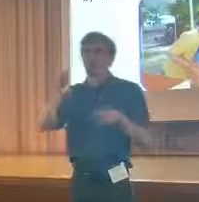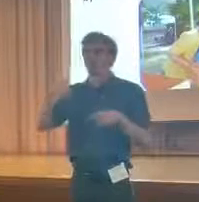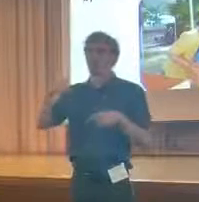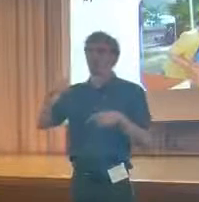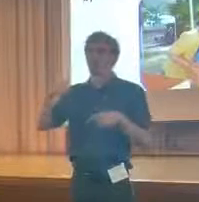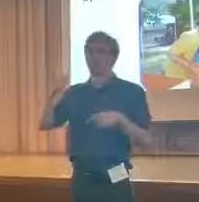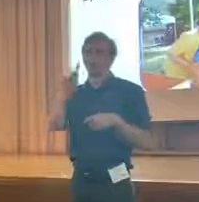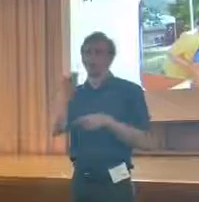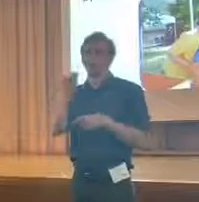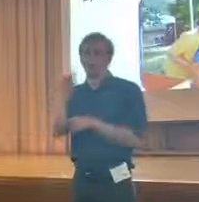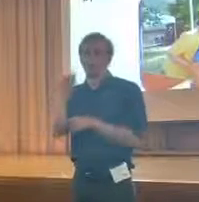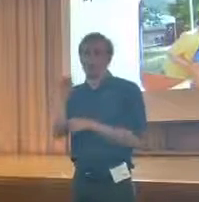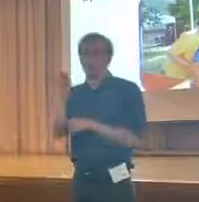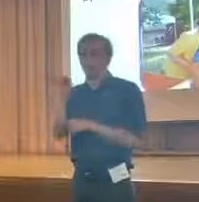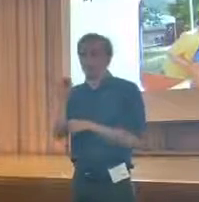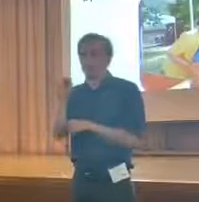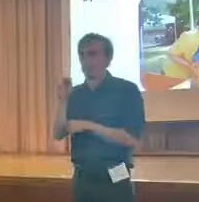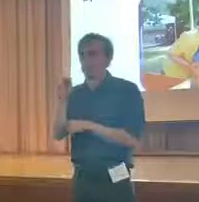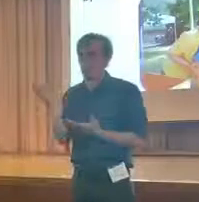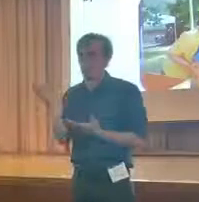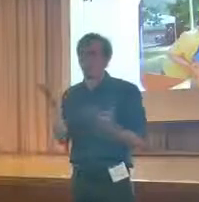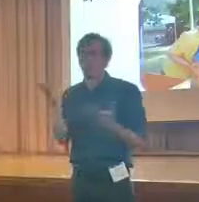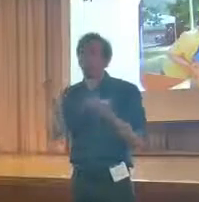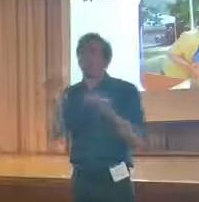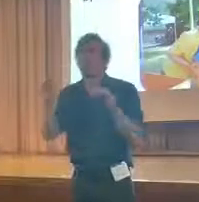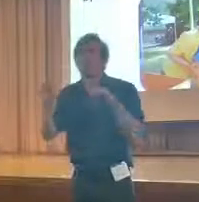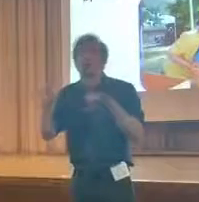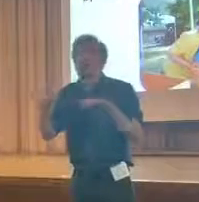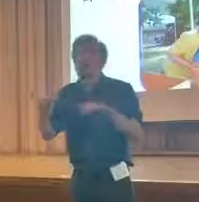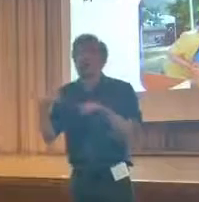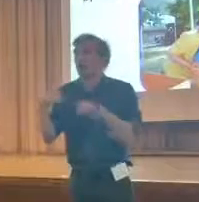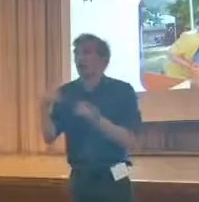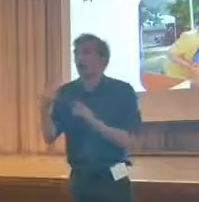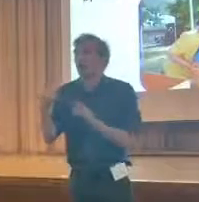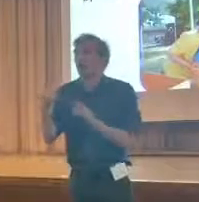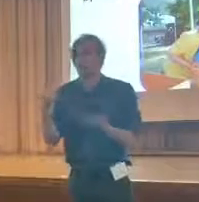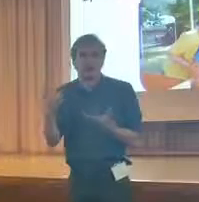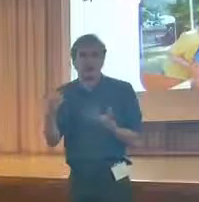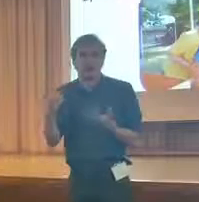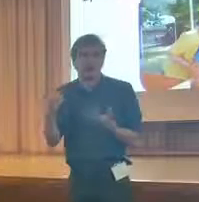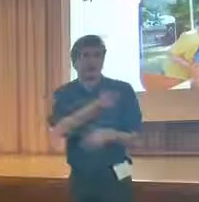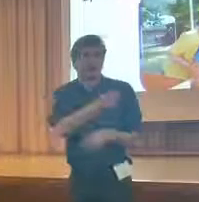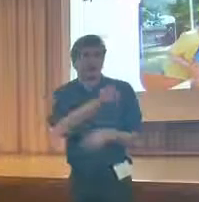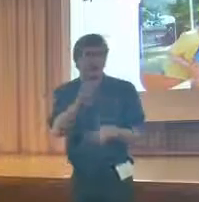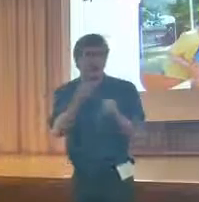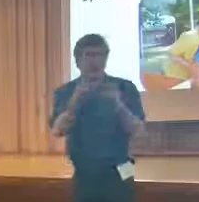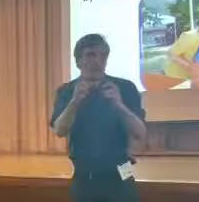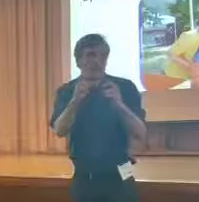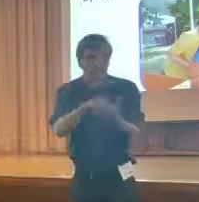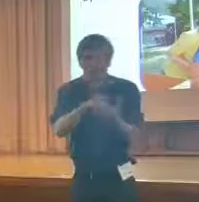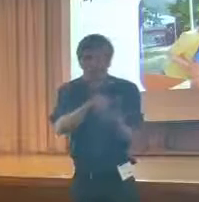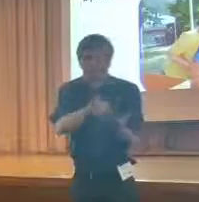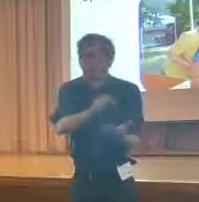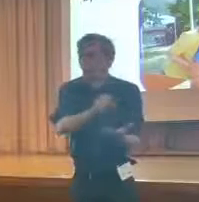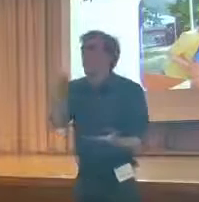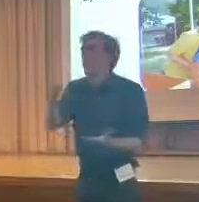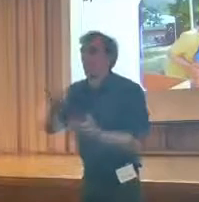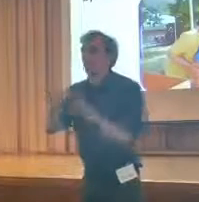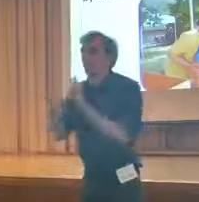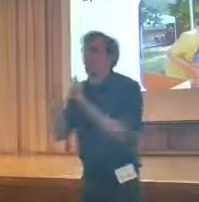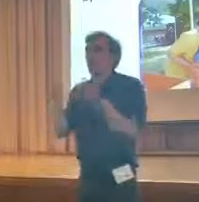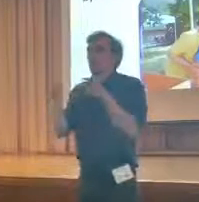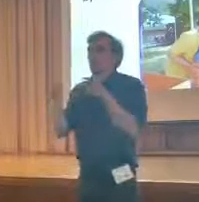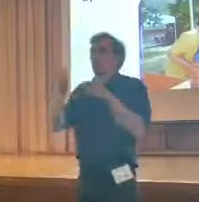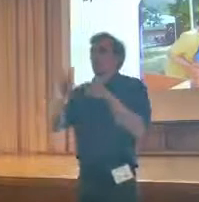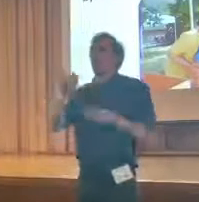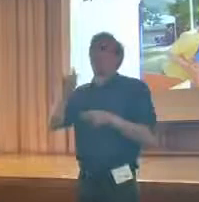Transportation employees, because no one was doing that. And then I found myself in the ADA transition plan trying to figure this out.